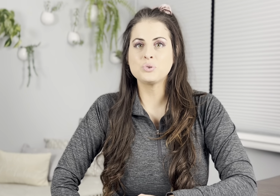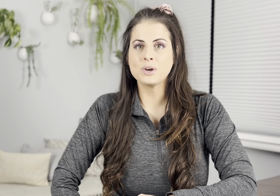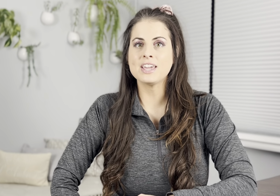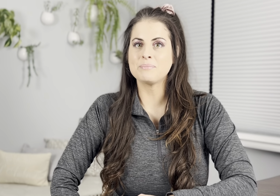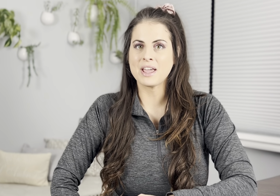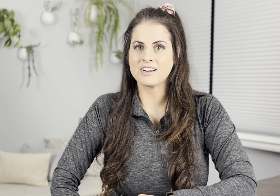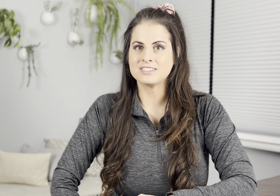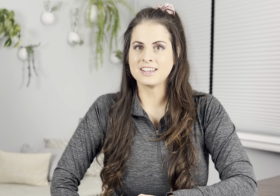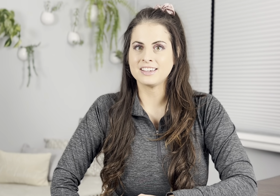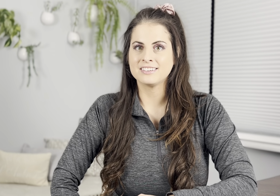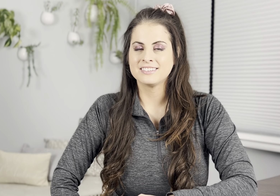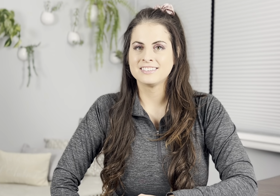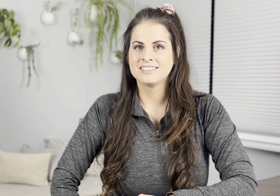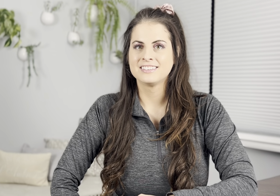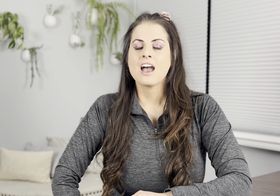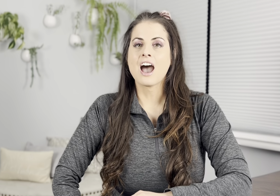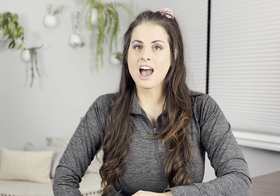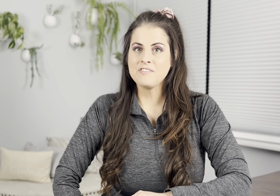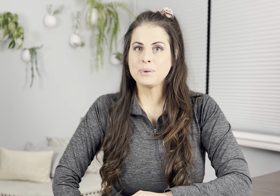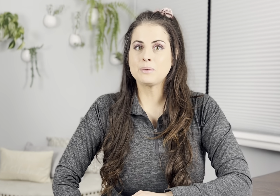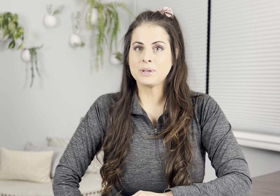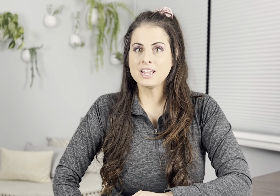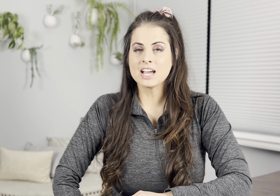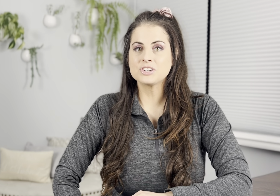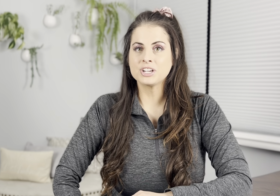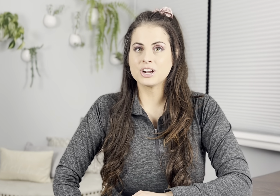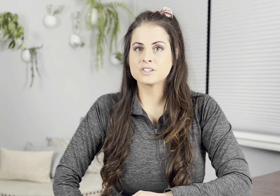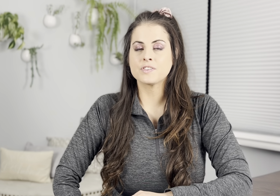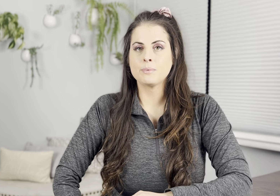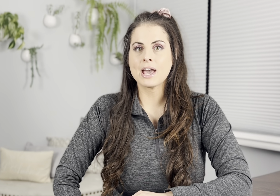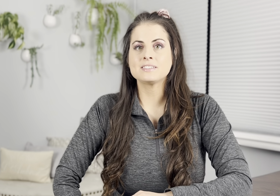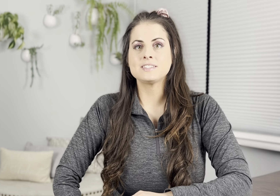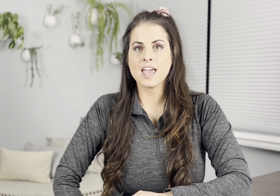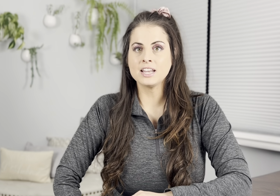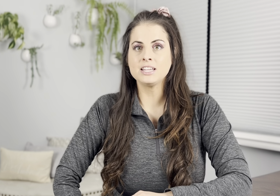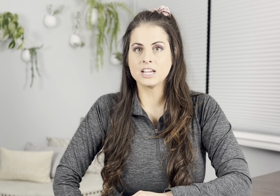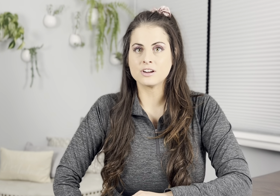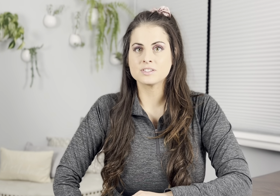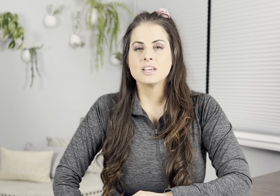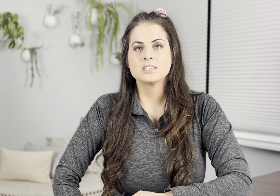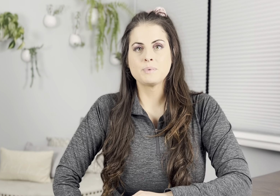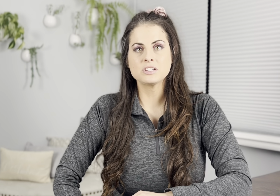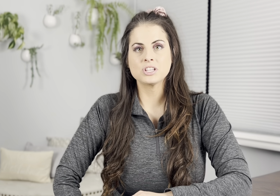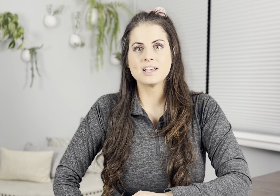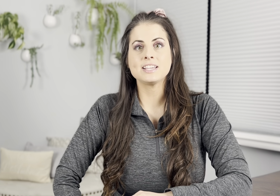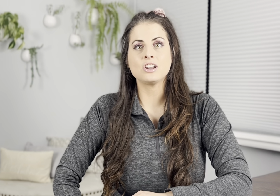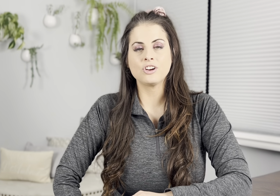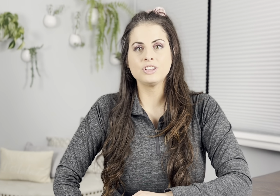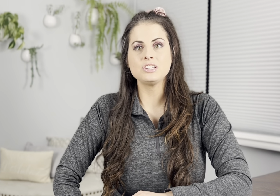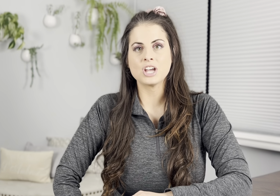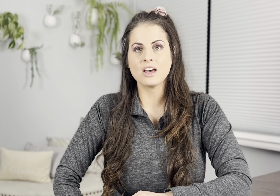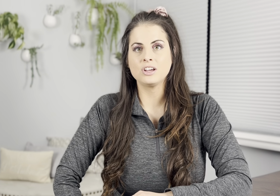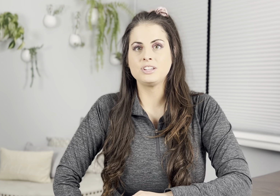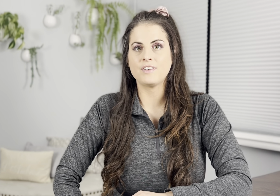in parenting. I've been a pediatric nurse for the past 10 years, specializing in early childhood